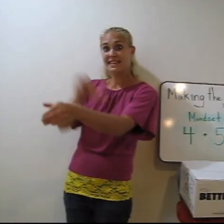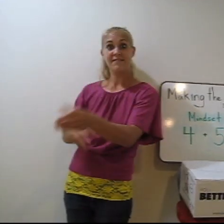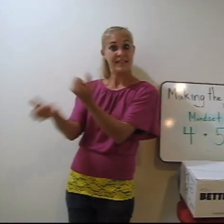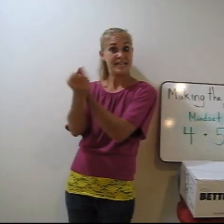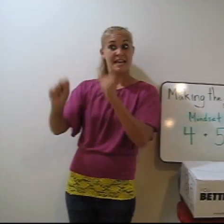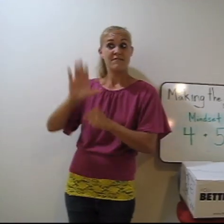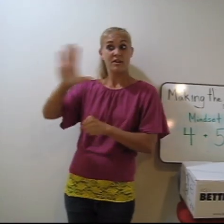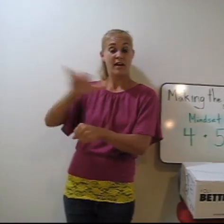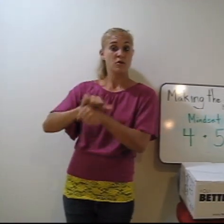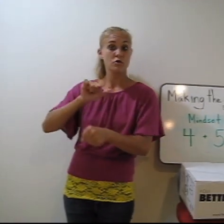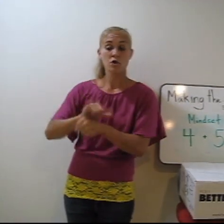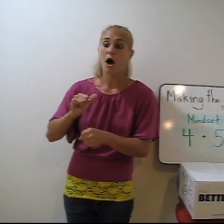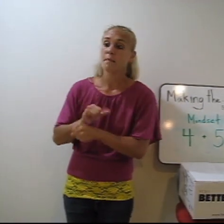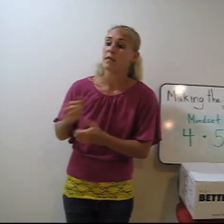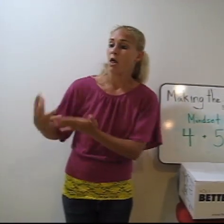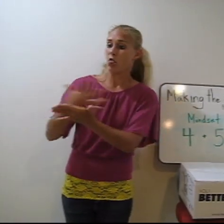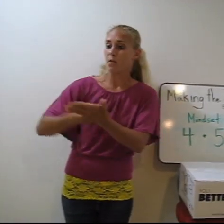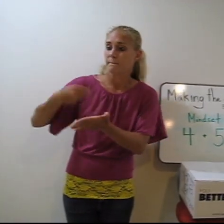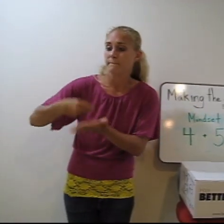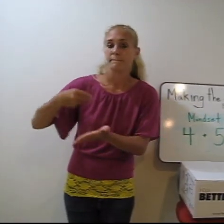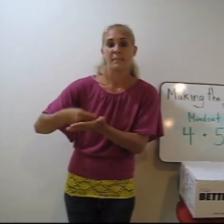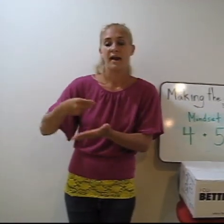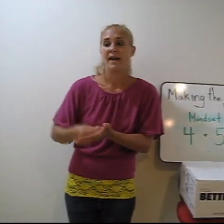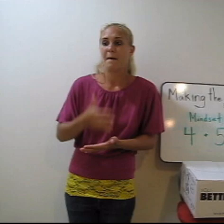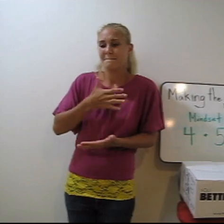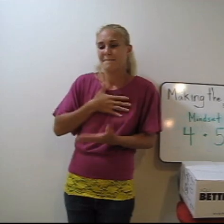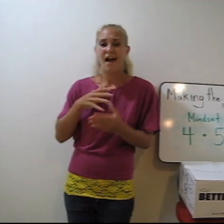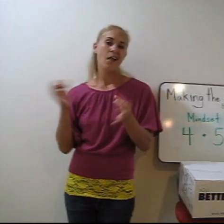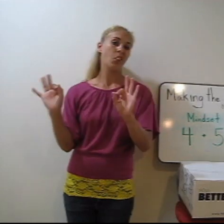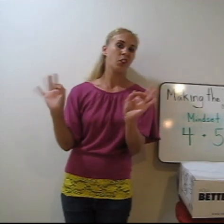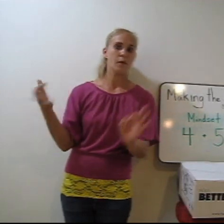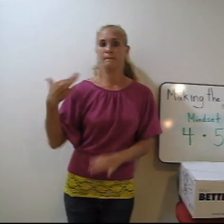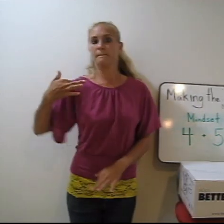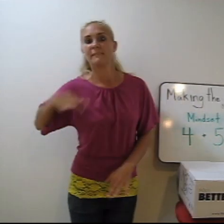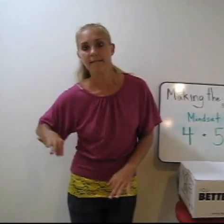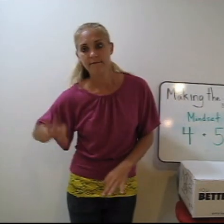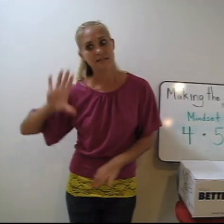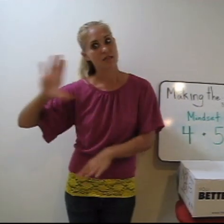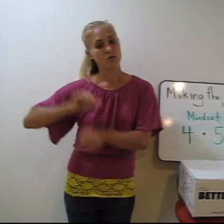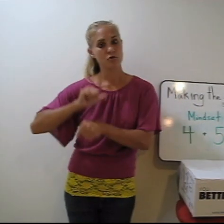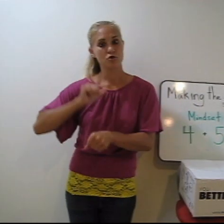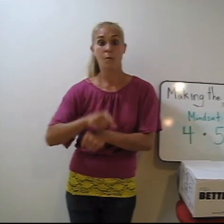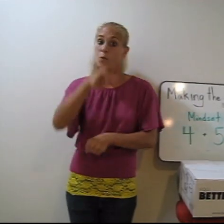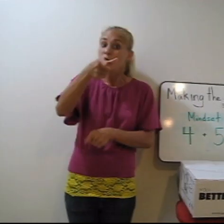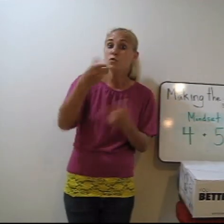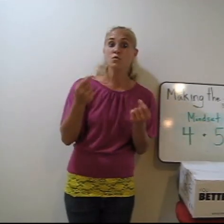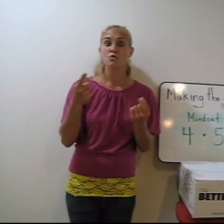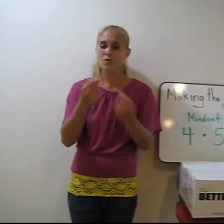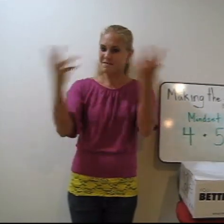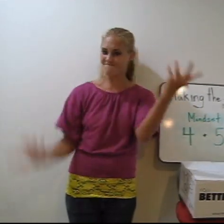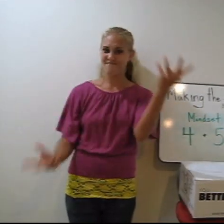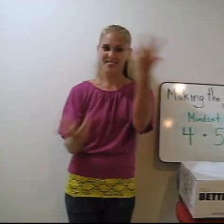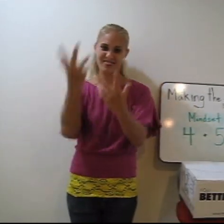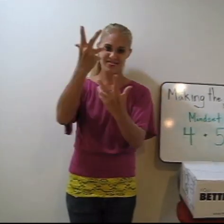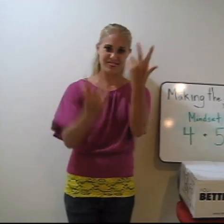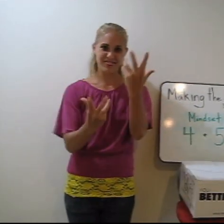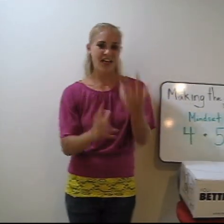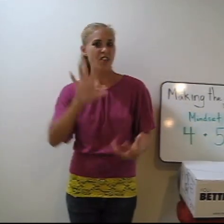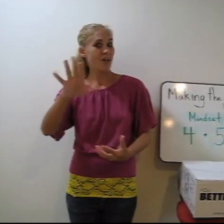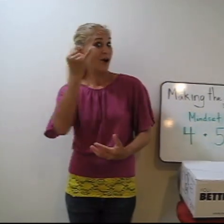weekly employee paycheck, and their meager benefits. What you are doing just doesn't fit their model of the world, and so they're going